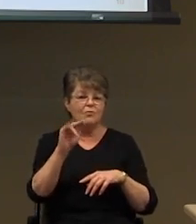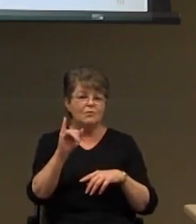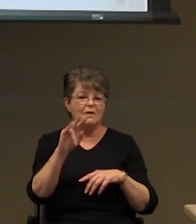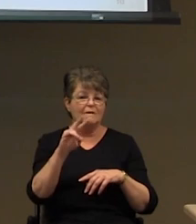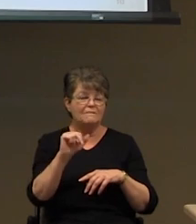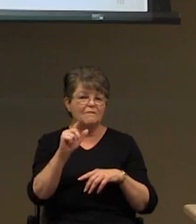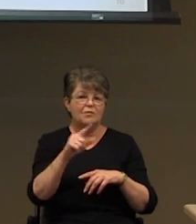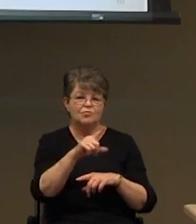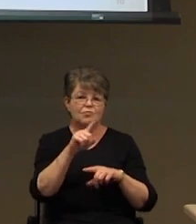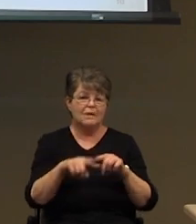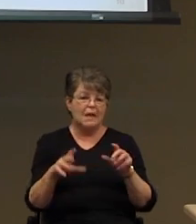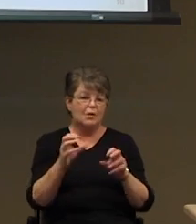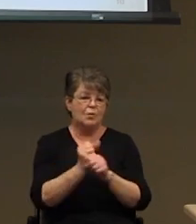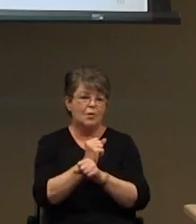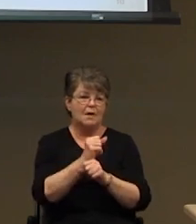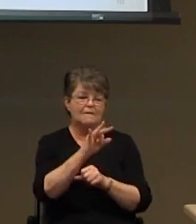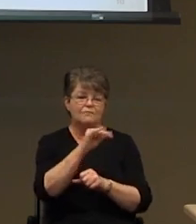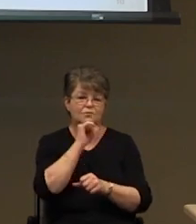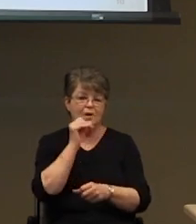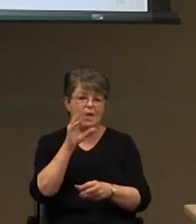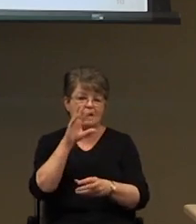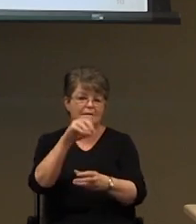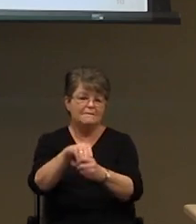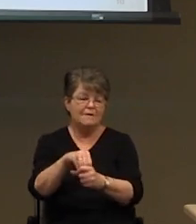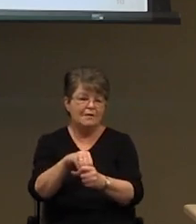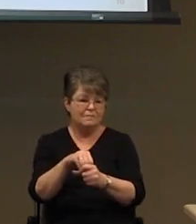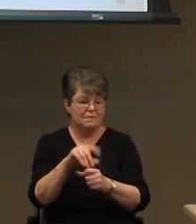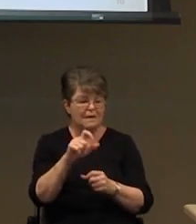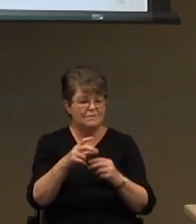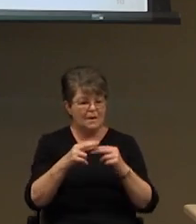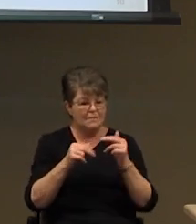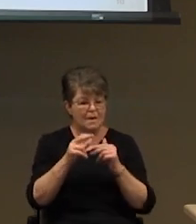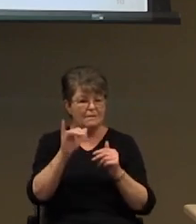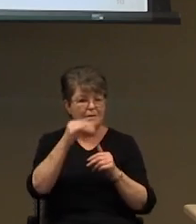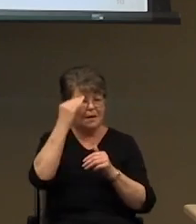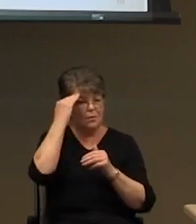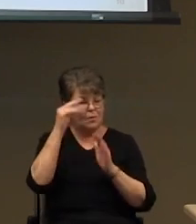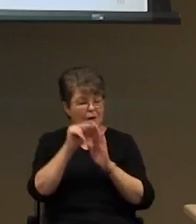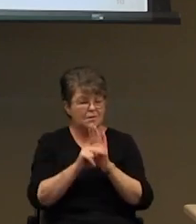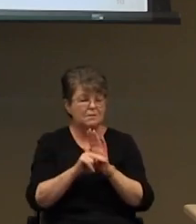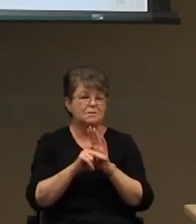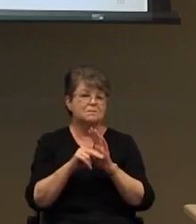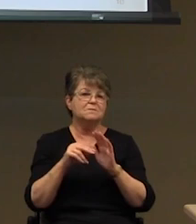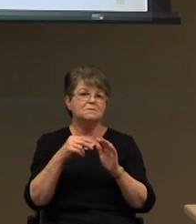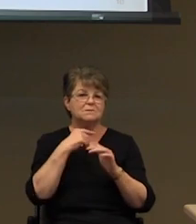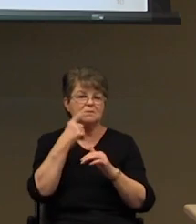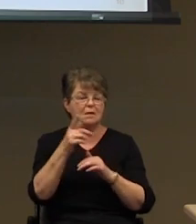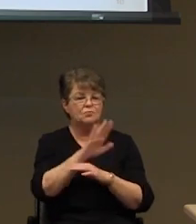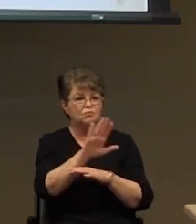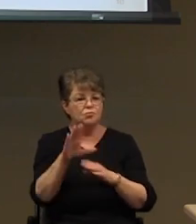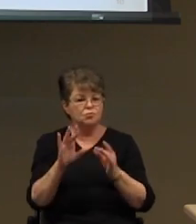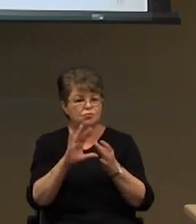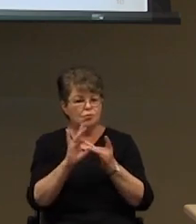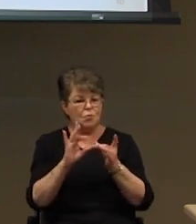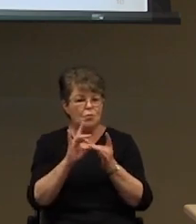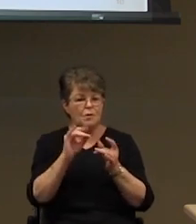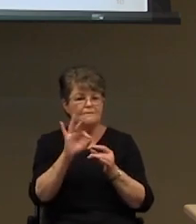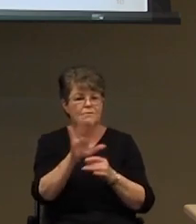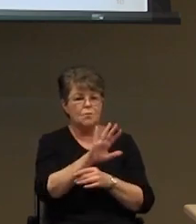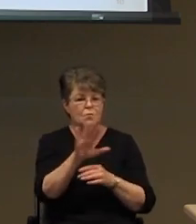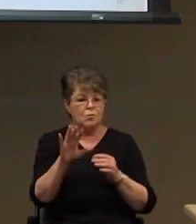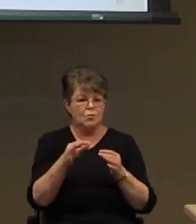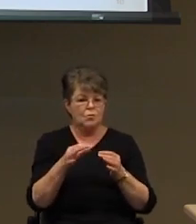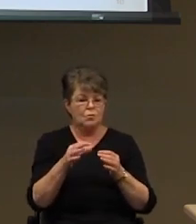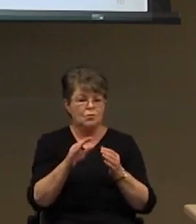it, if you're not in it. And so the reality is building that awareness and understanding of what your community is and telling your story is critical.